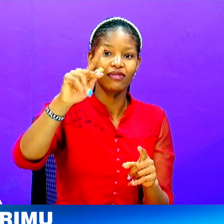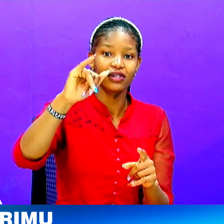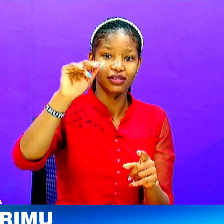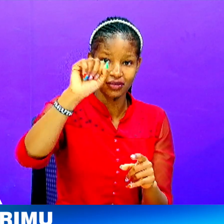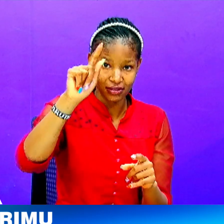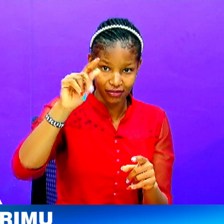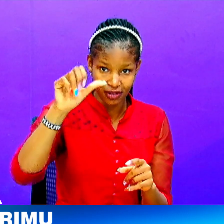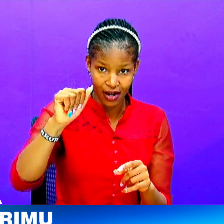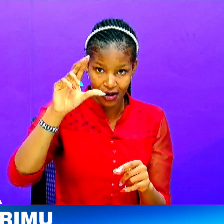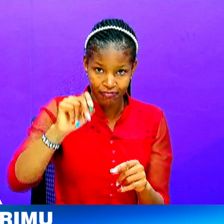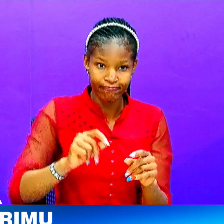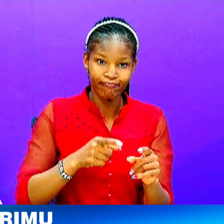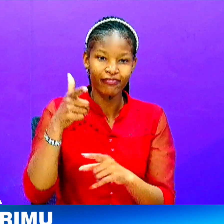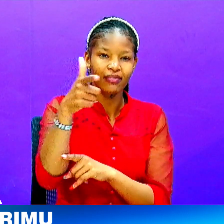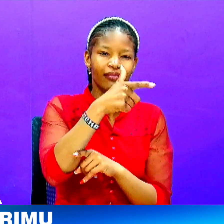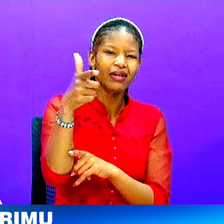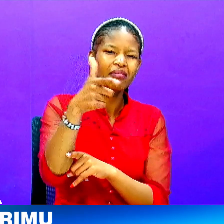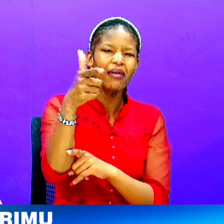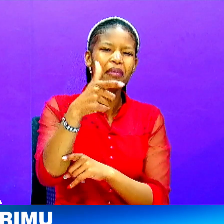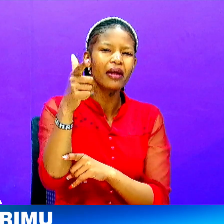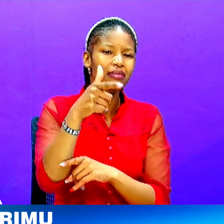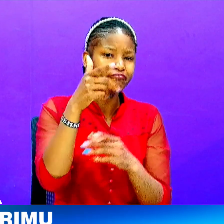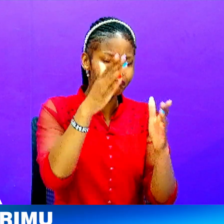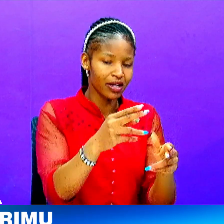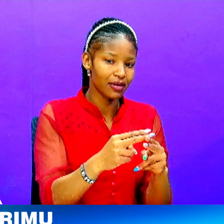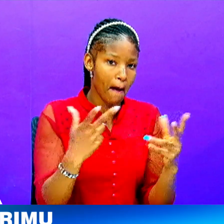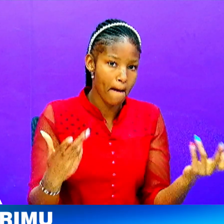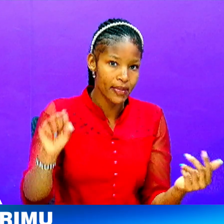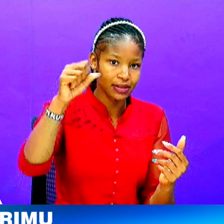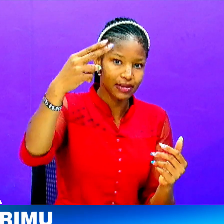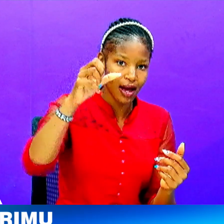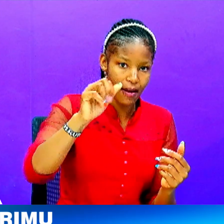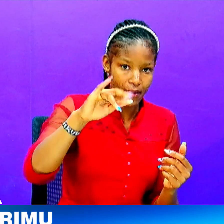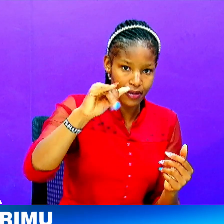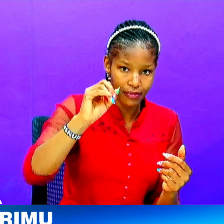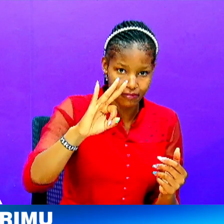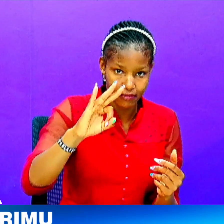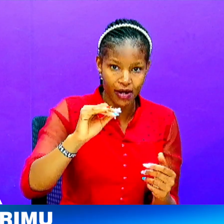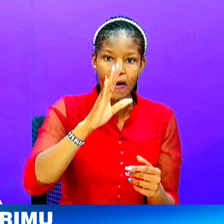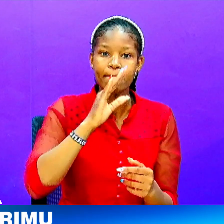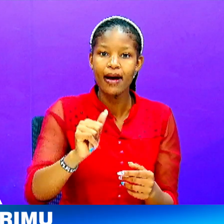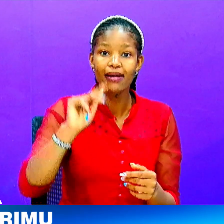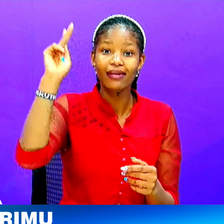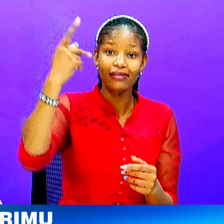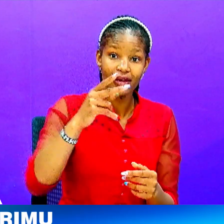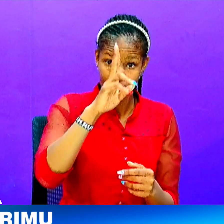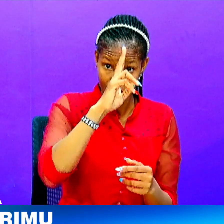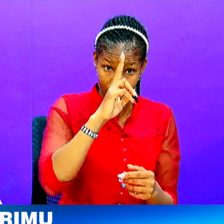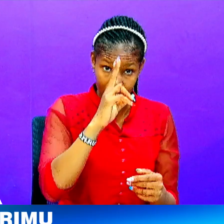Ashad Sharif by Kenyan police officers. The decision comes after a